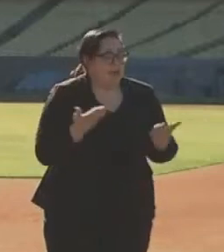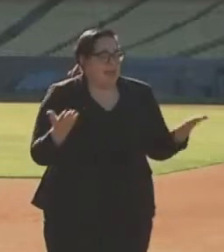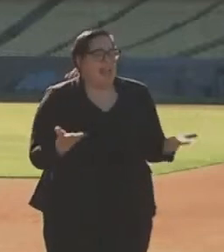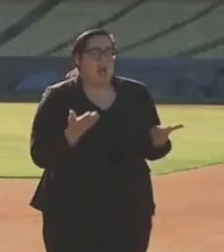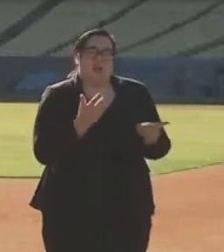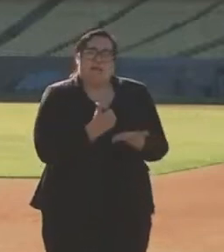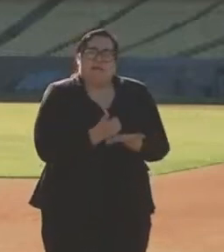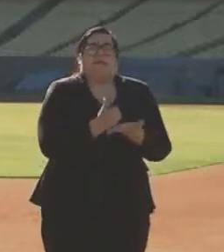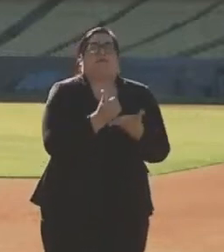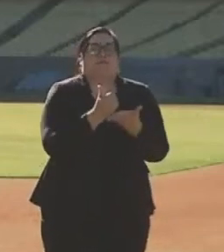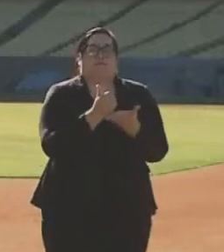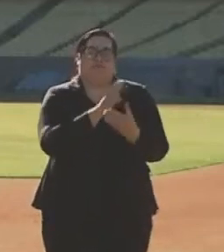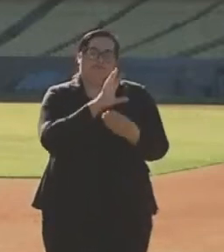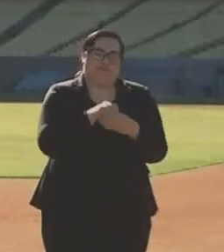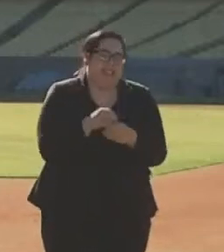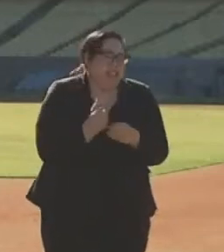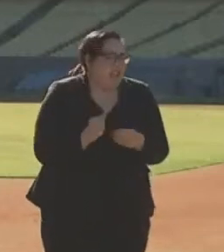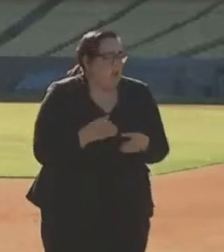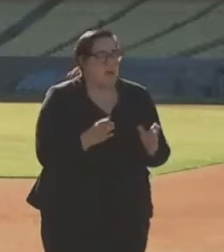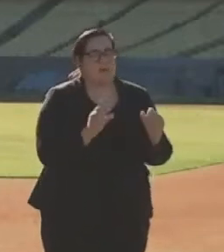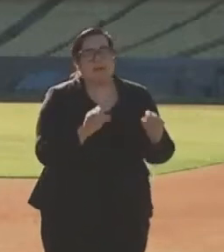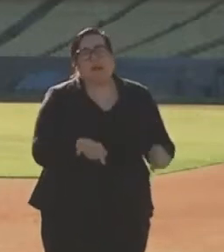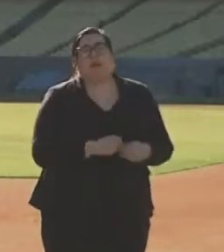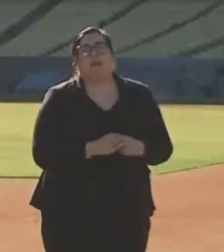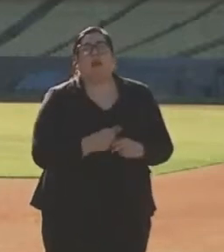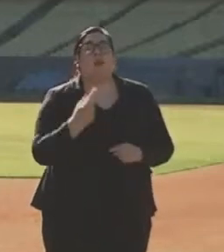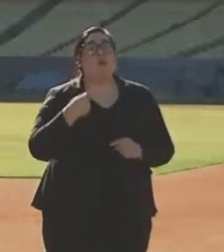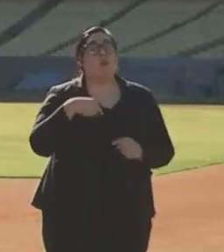Thank you.